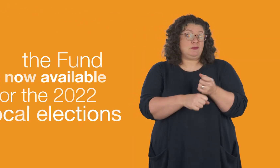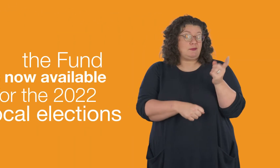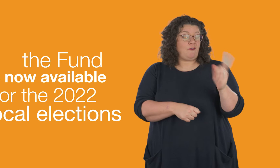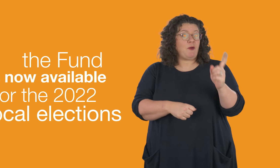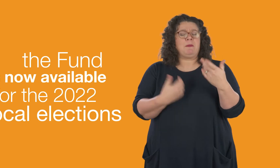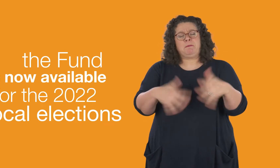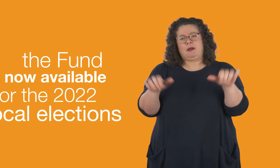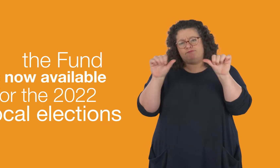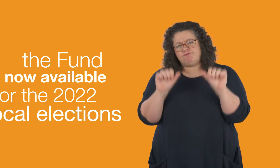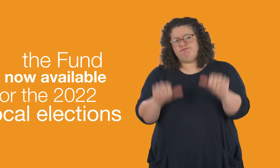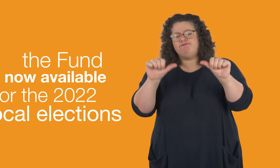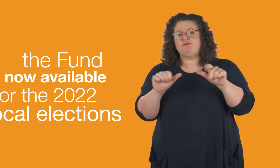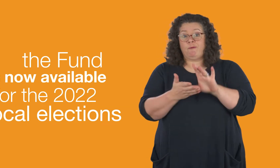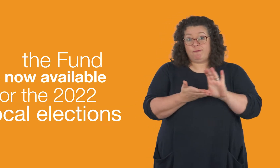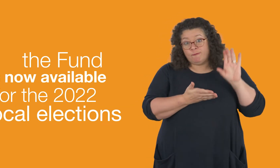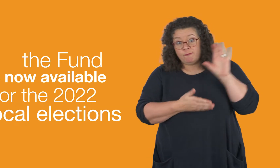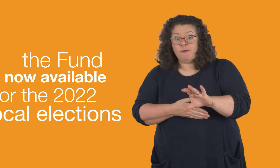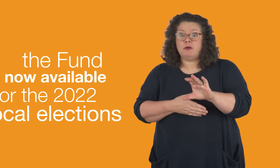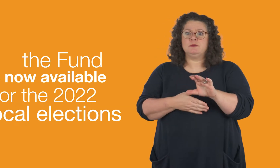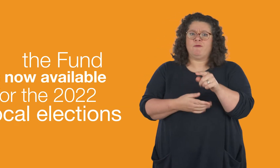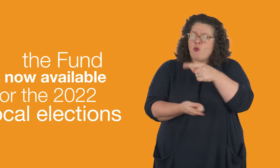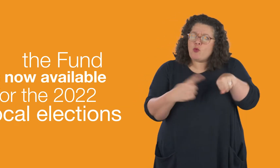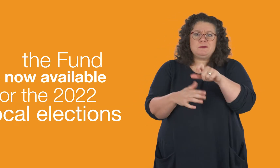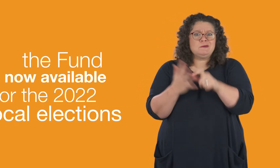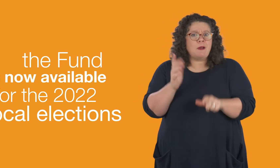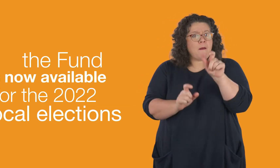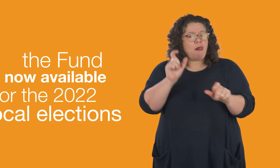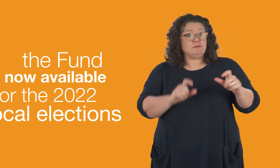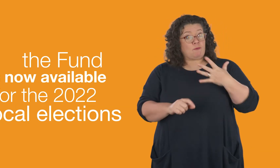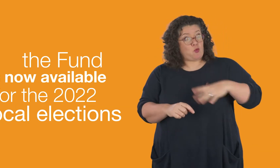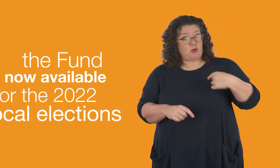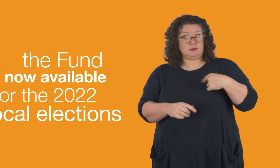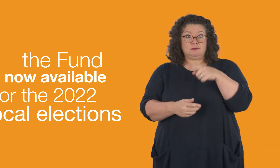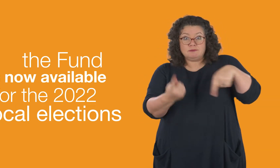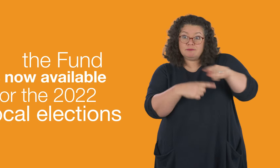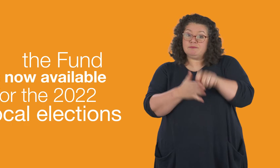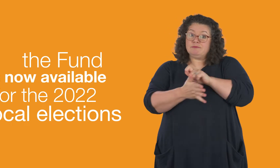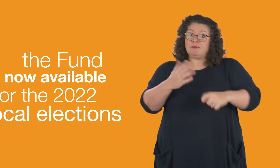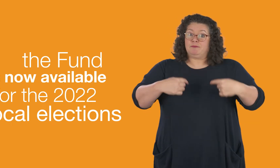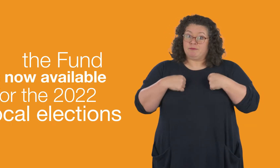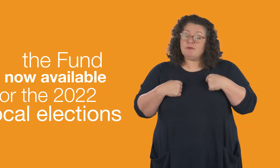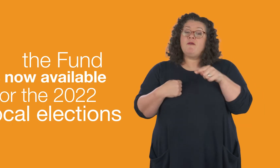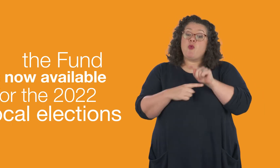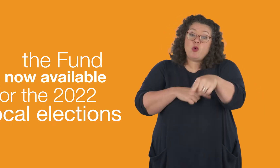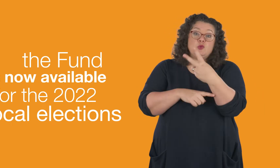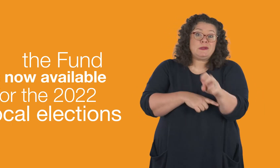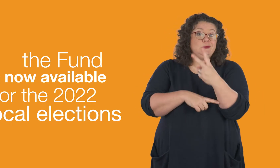to disabled candidates standing in the 2022 Welsh local government elections.